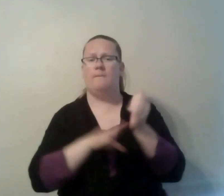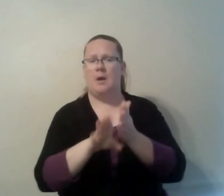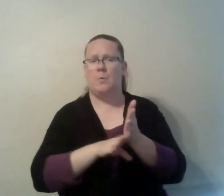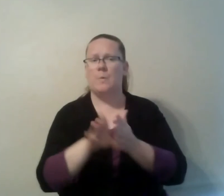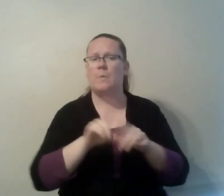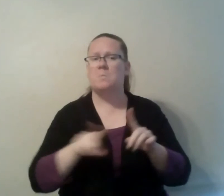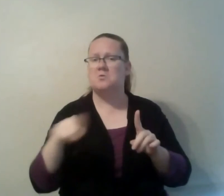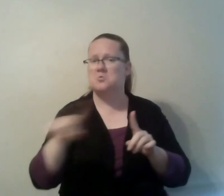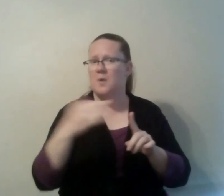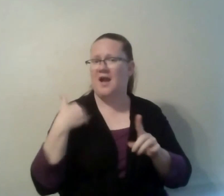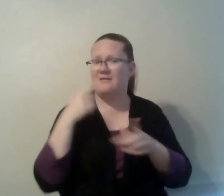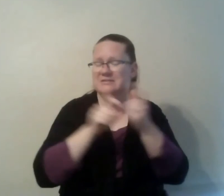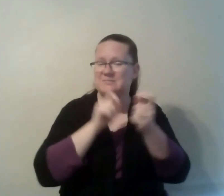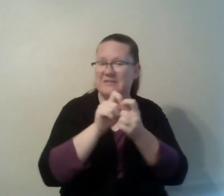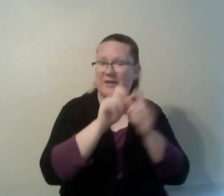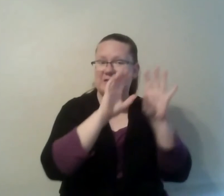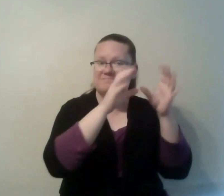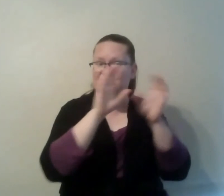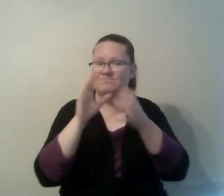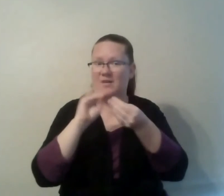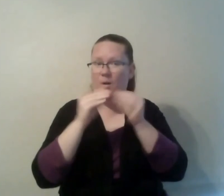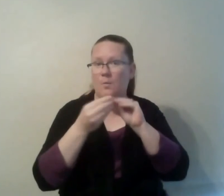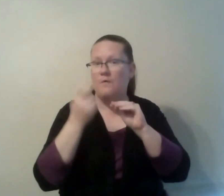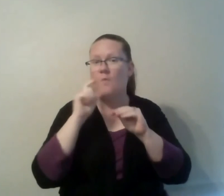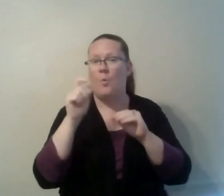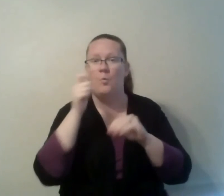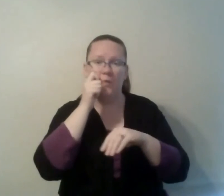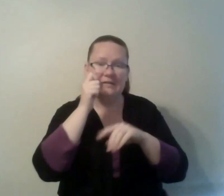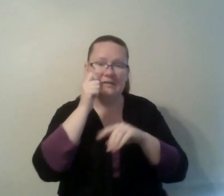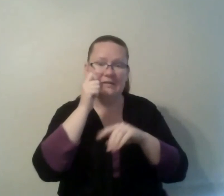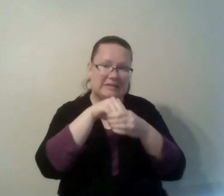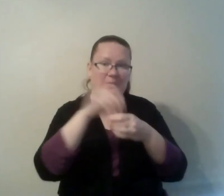specific breakdown of race for cases in Lucas County?